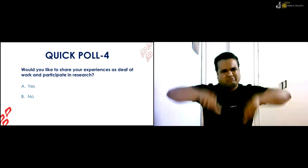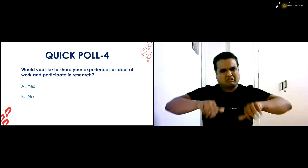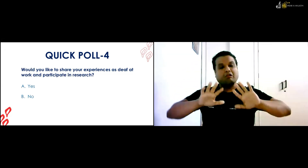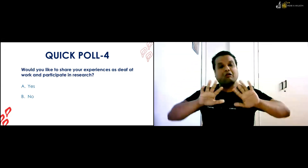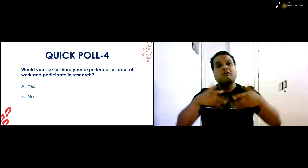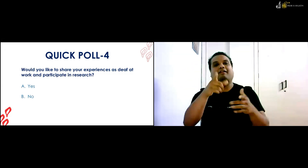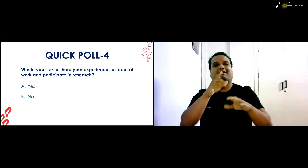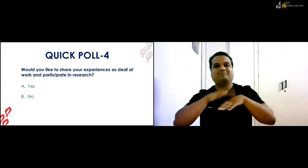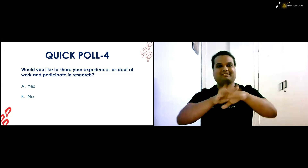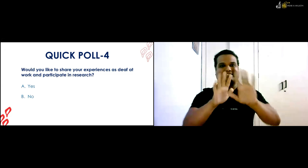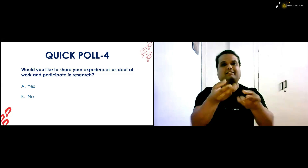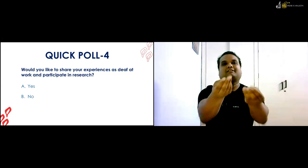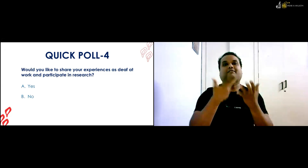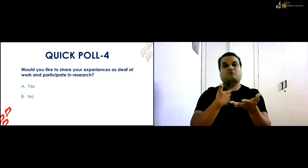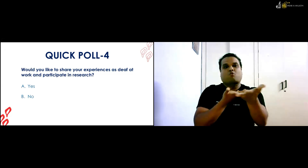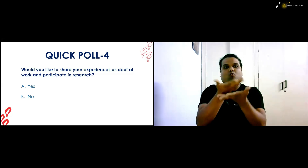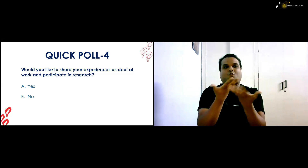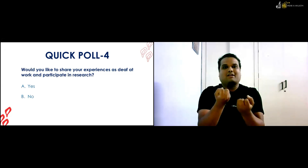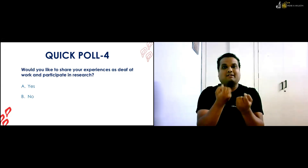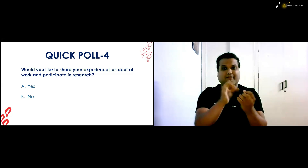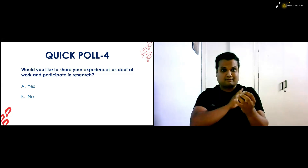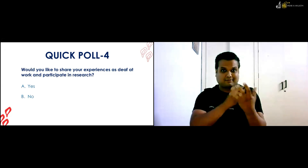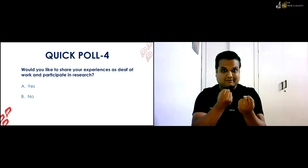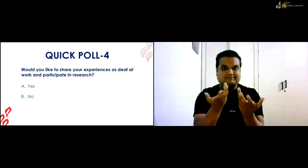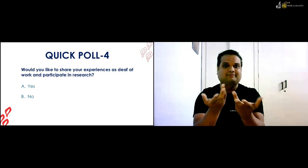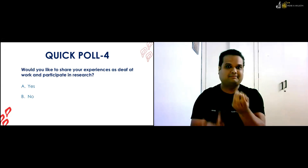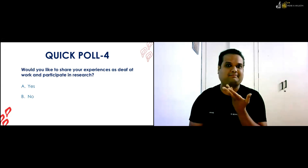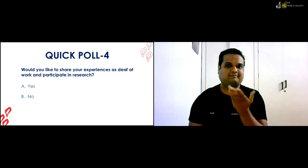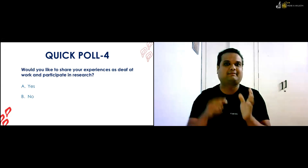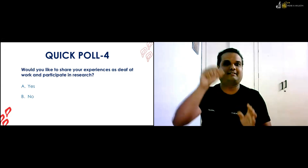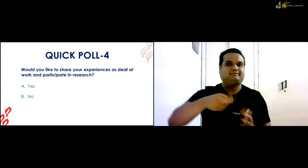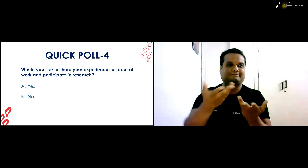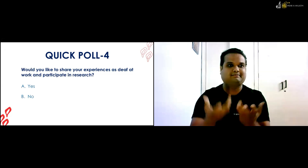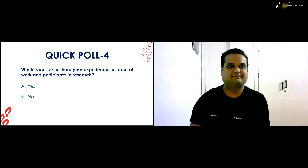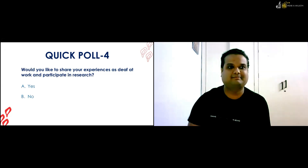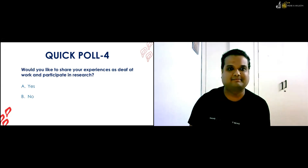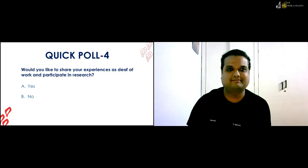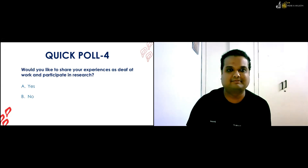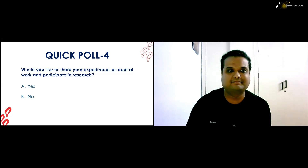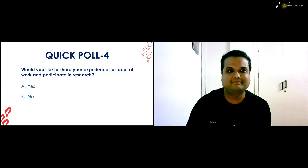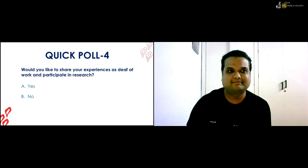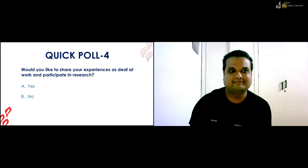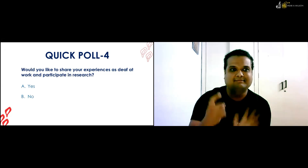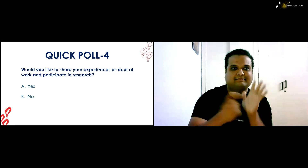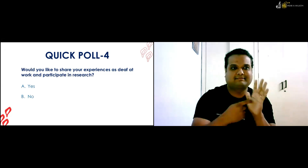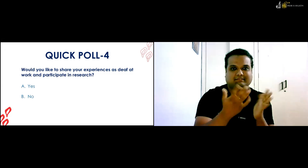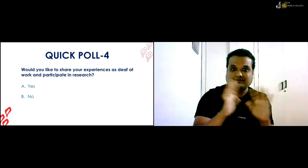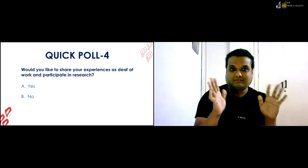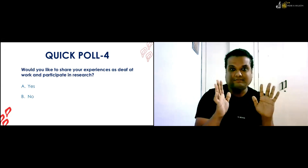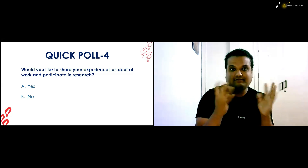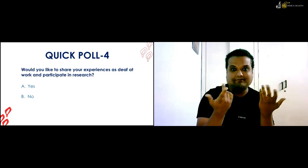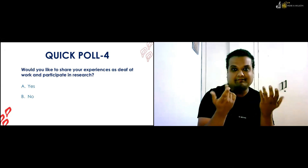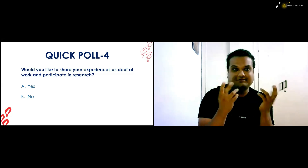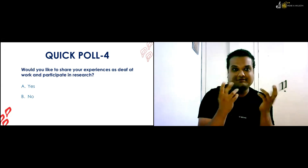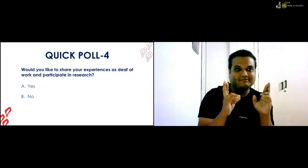look out for the another job, or you have set up your own business. If you would like to share your experience and also